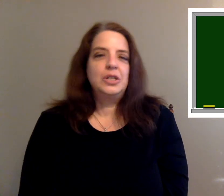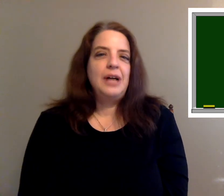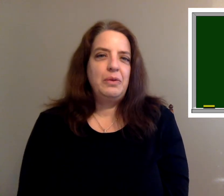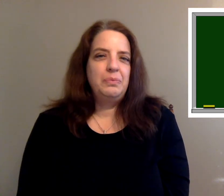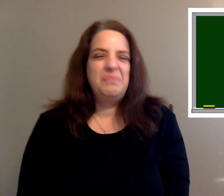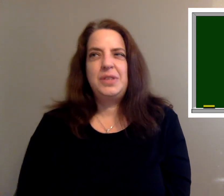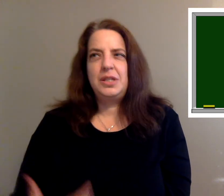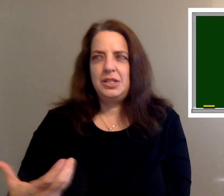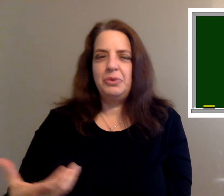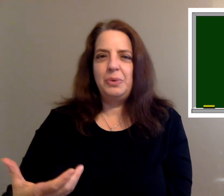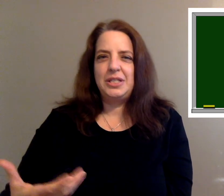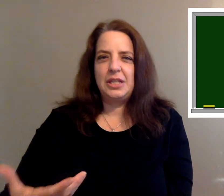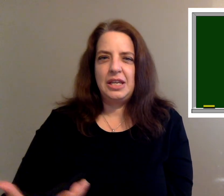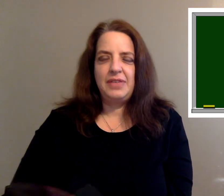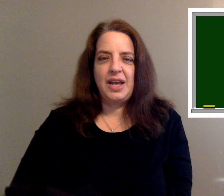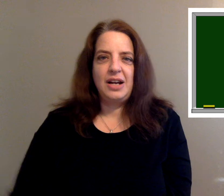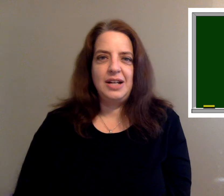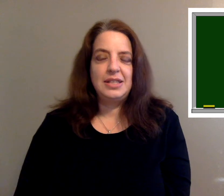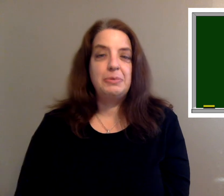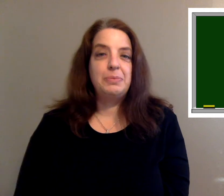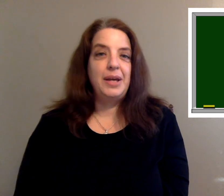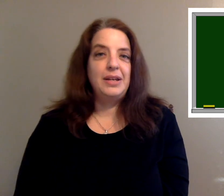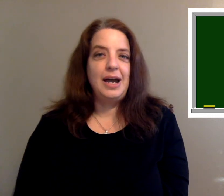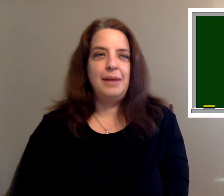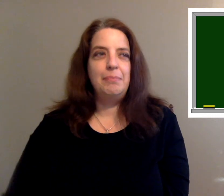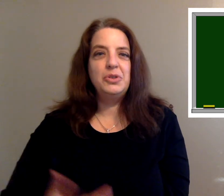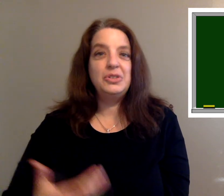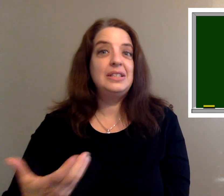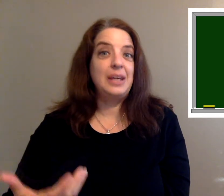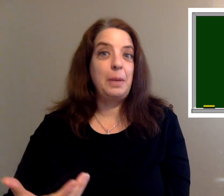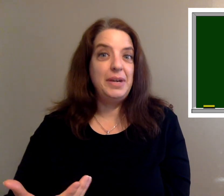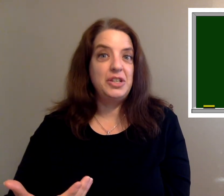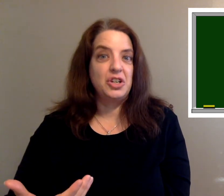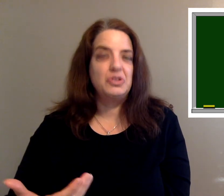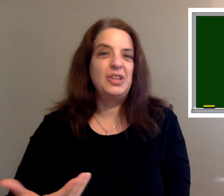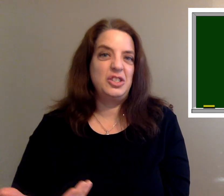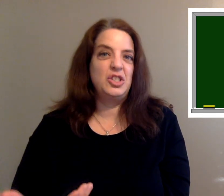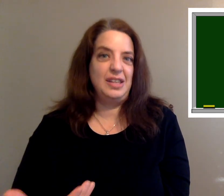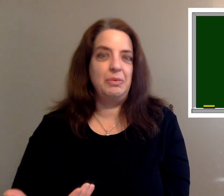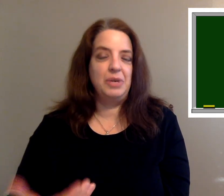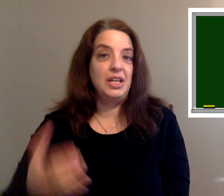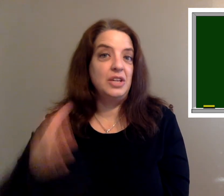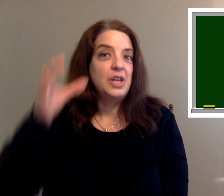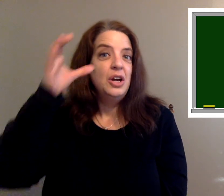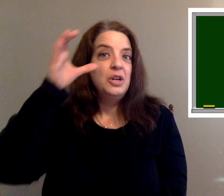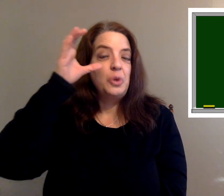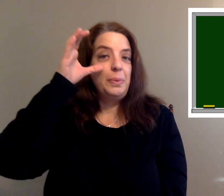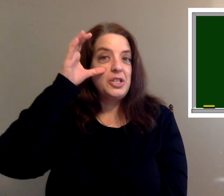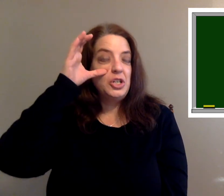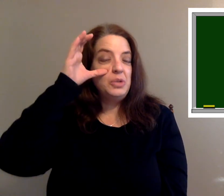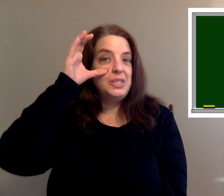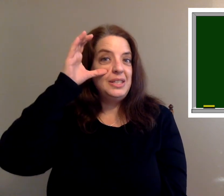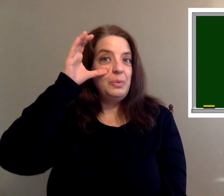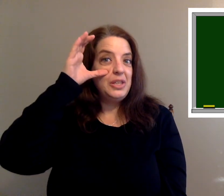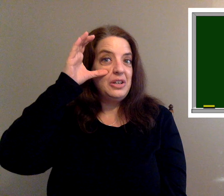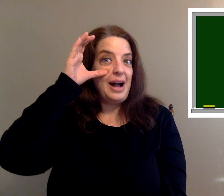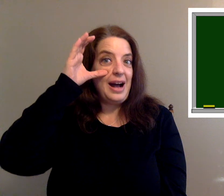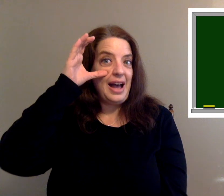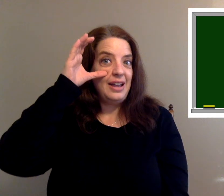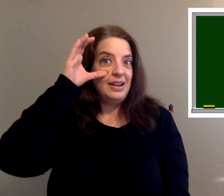lot of different ways to think of that concept, but mostly it's like a picture. So that's the sign we're going to use. So a picture, you see it with your eye,